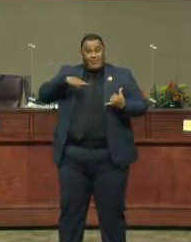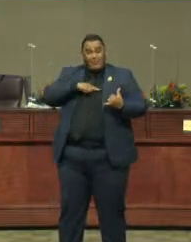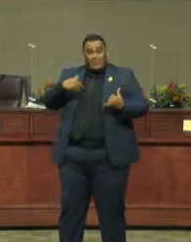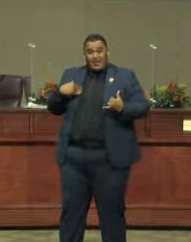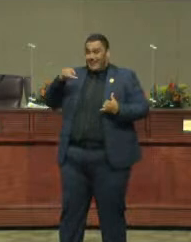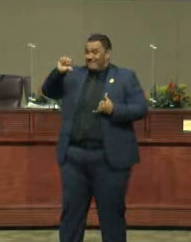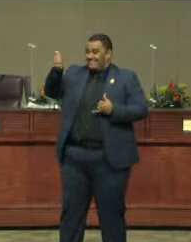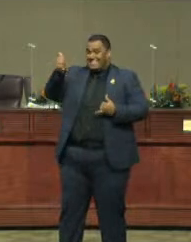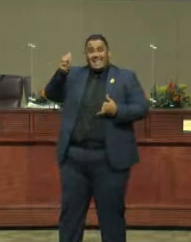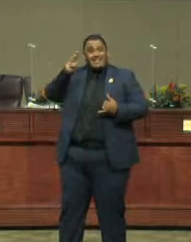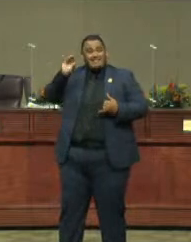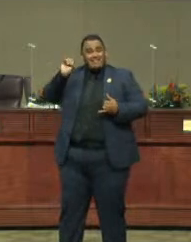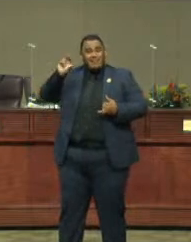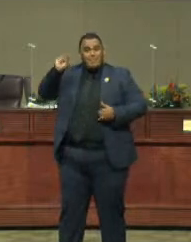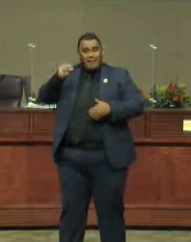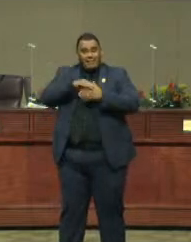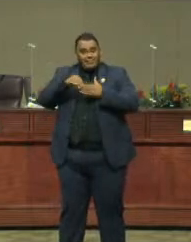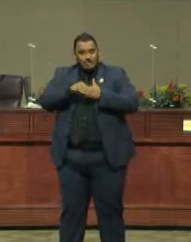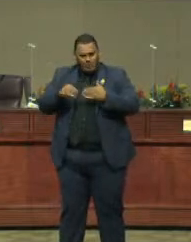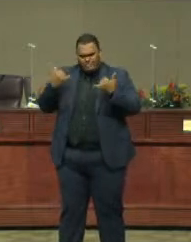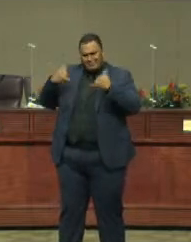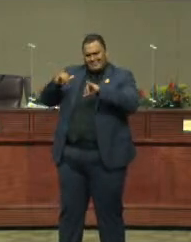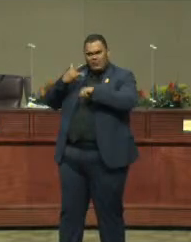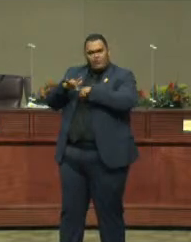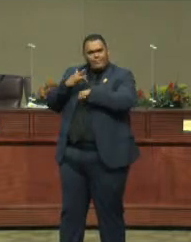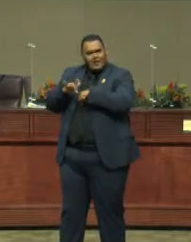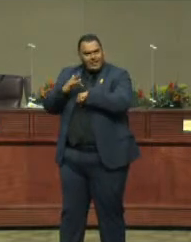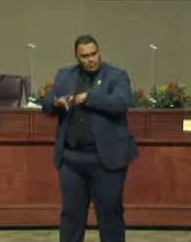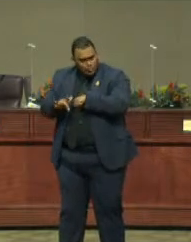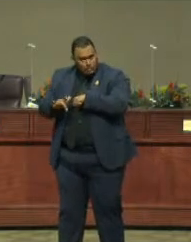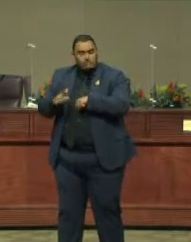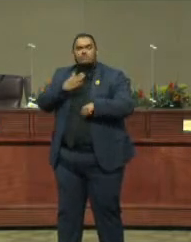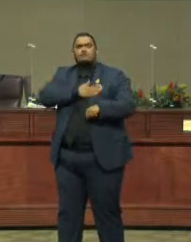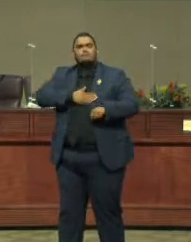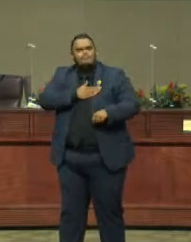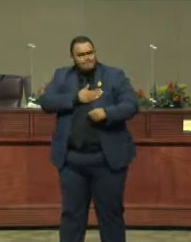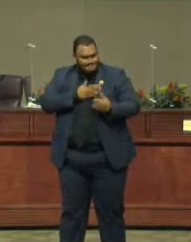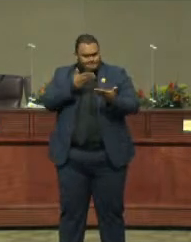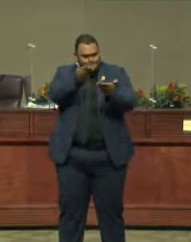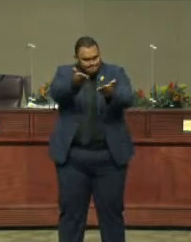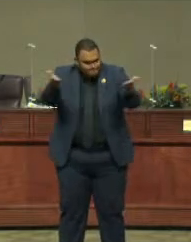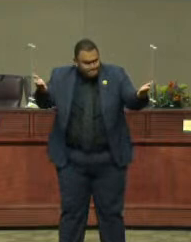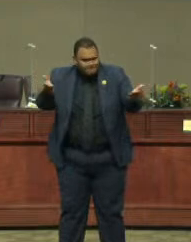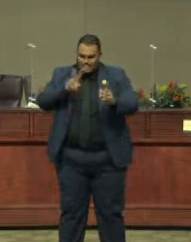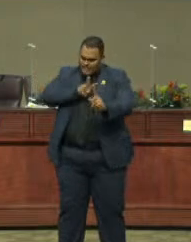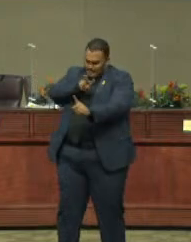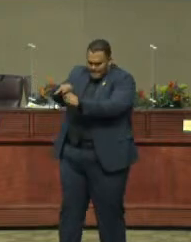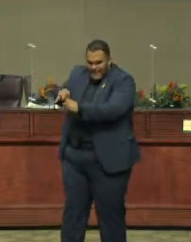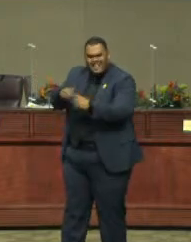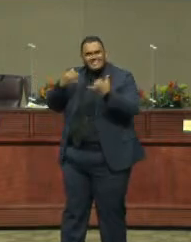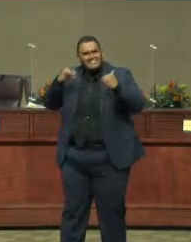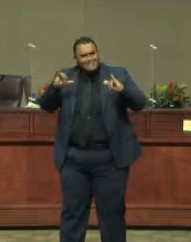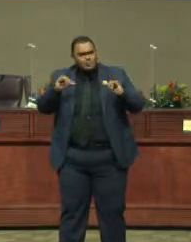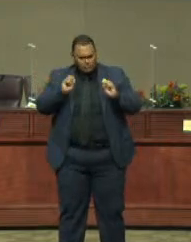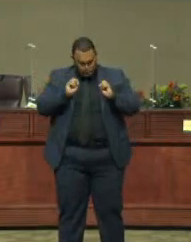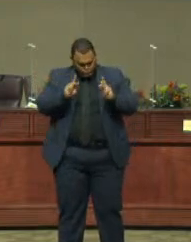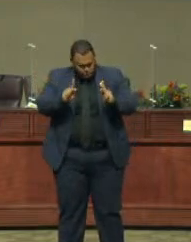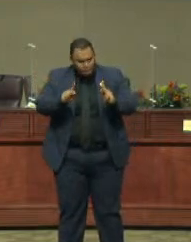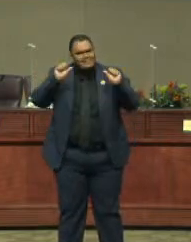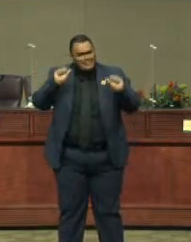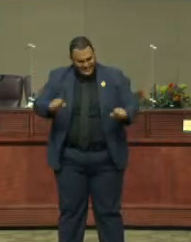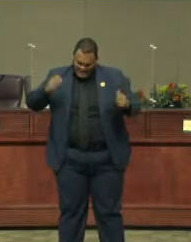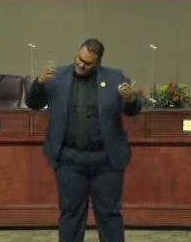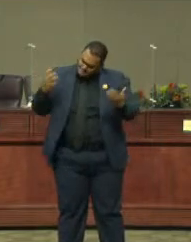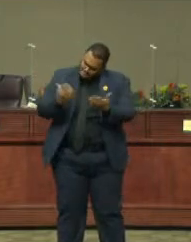that we have programmed and allocated. So there's still an opportunity for families who are in need to be able